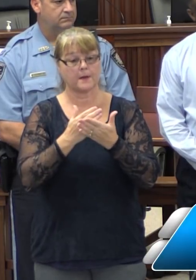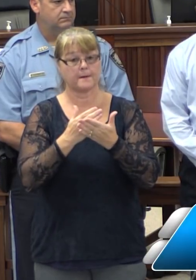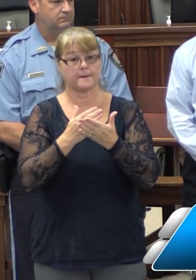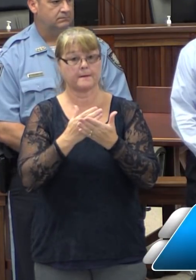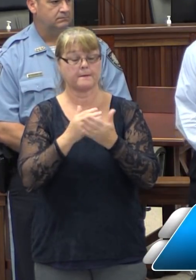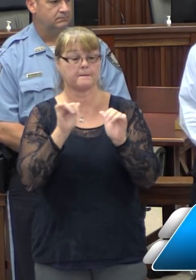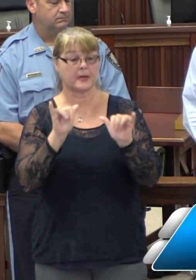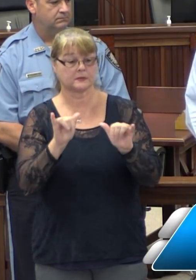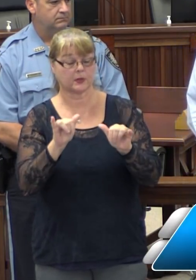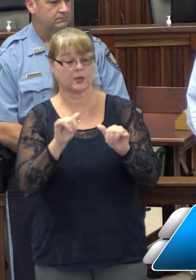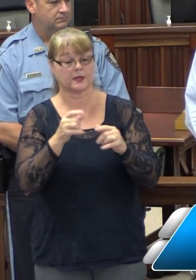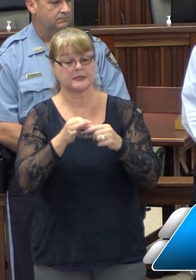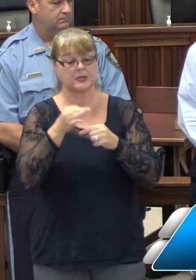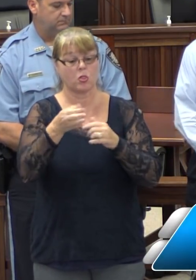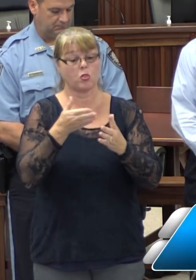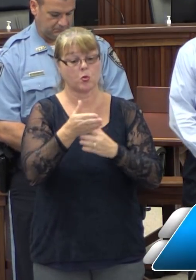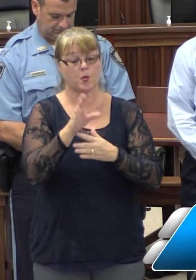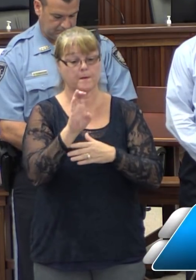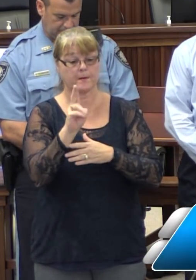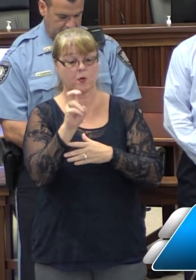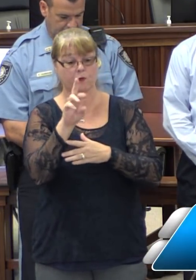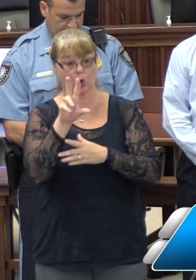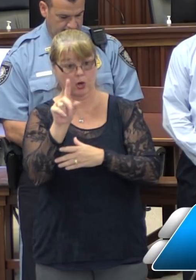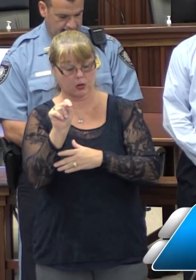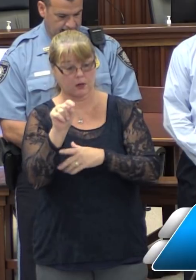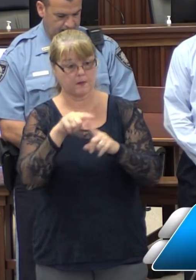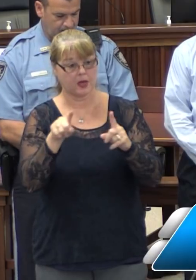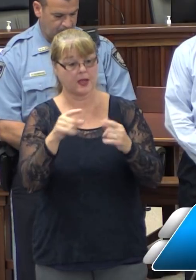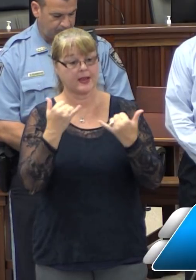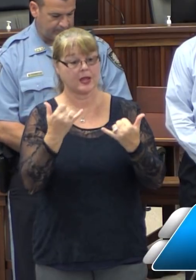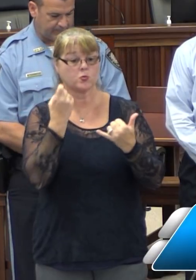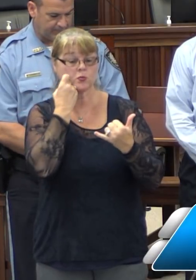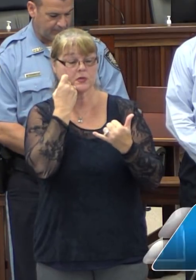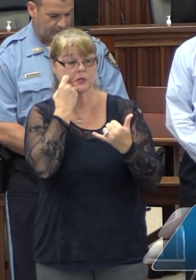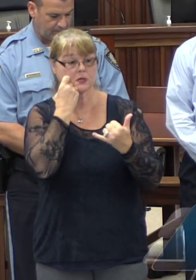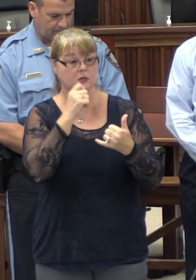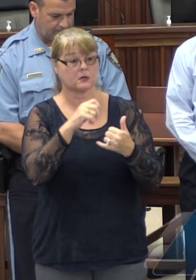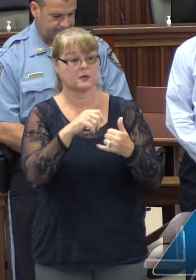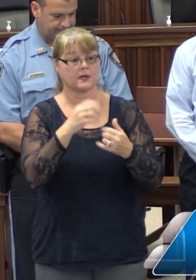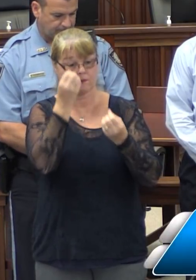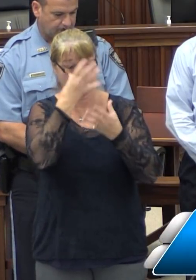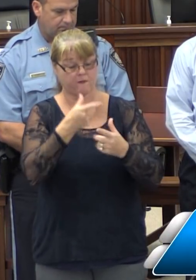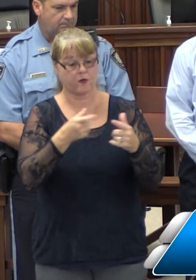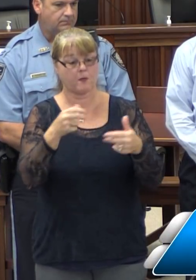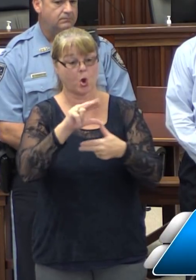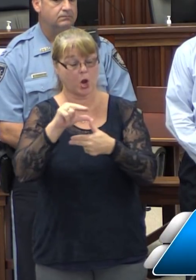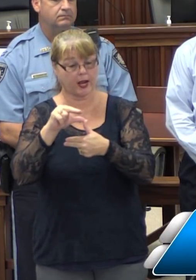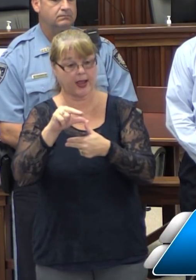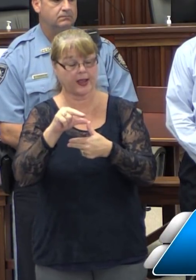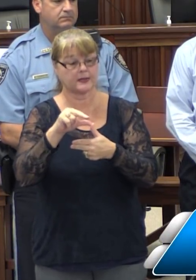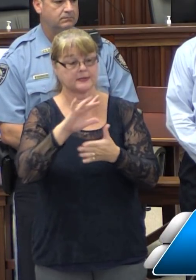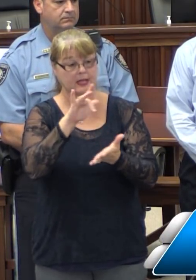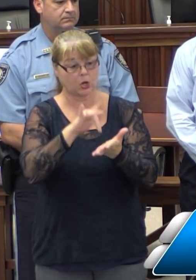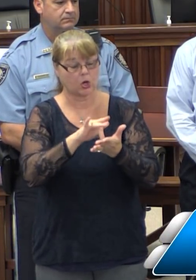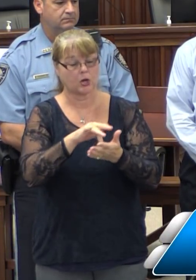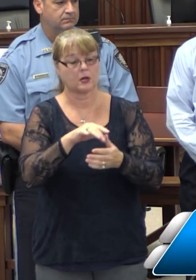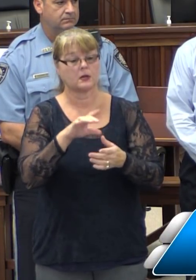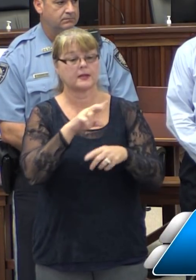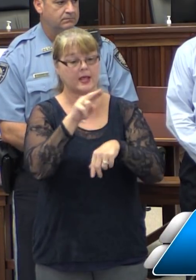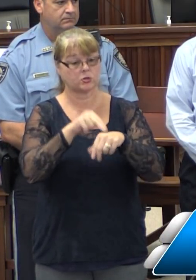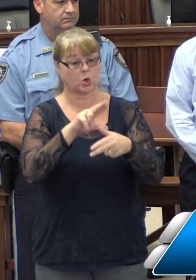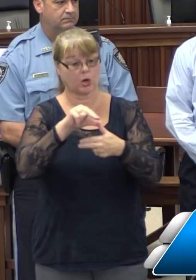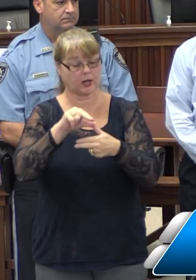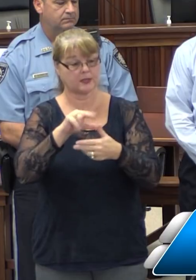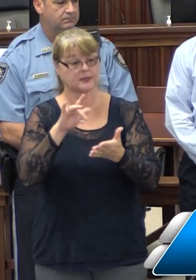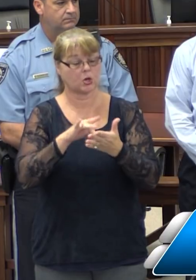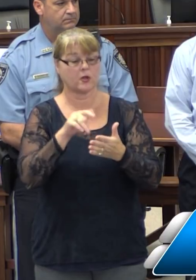could extend through Beaufort, but the latest information from the Hurricane Center and the National Weather Service as of noon today is they